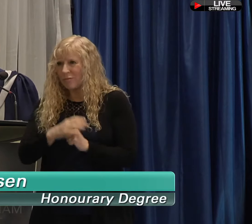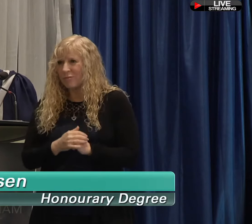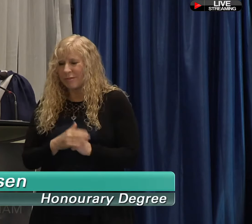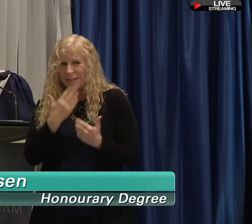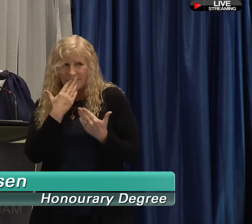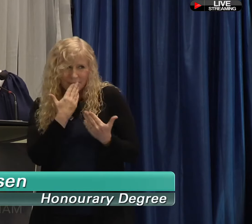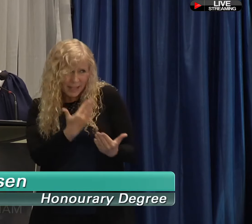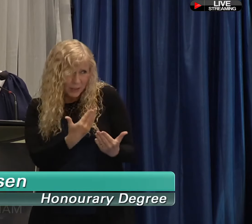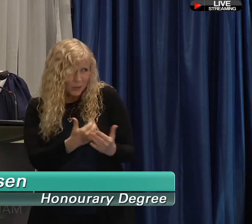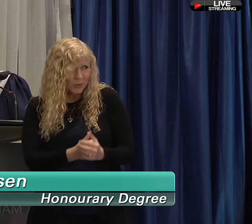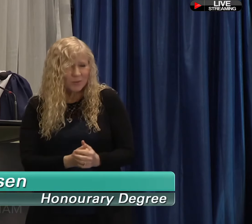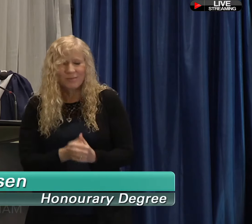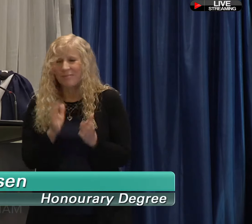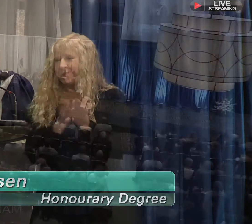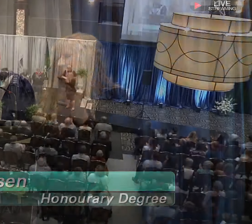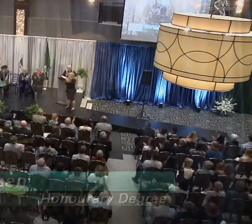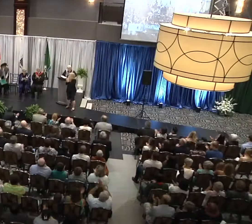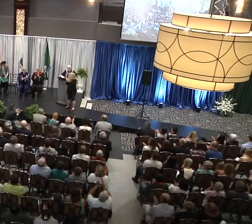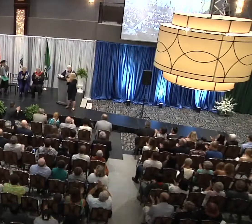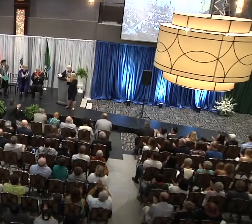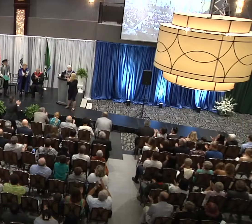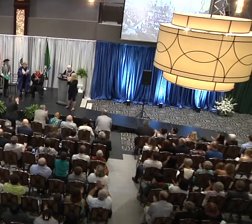Thank you.